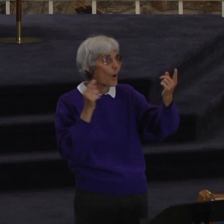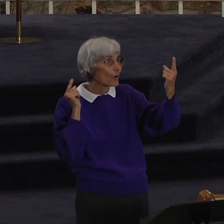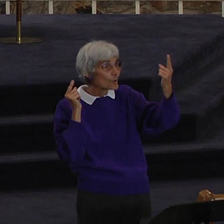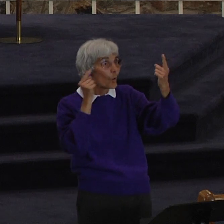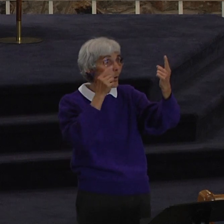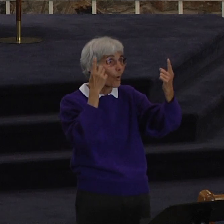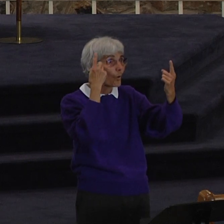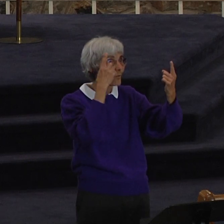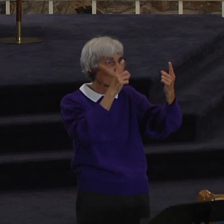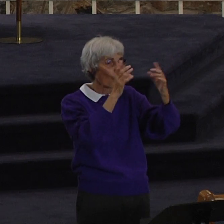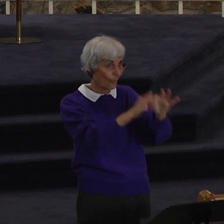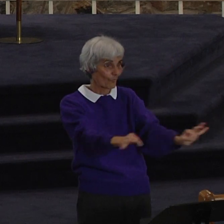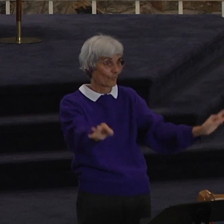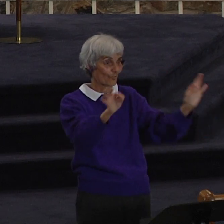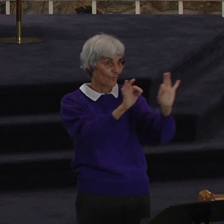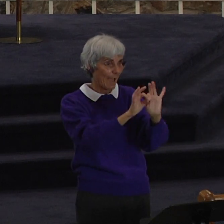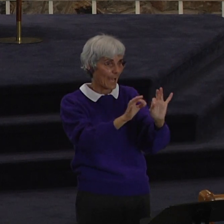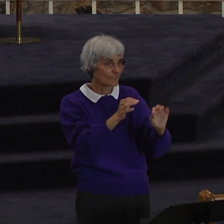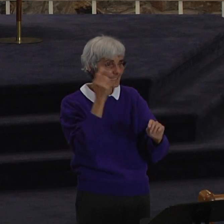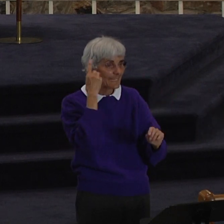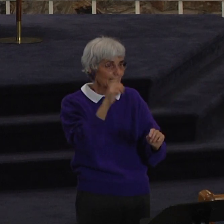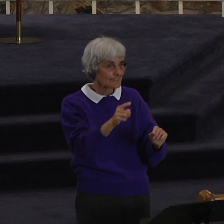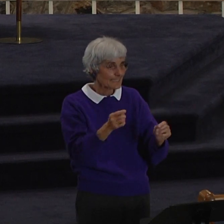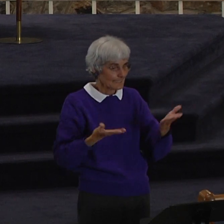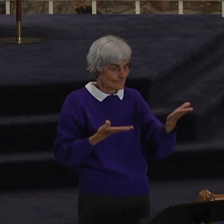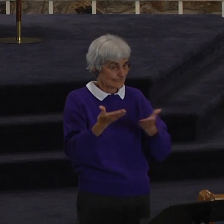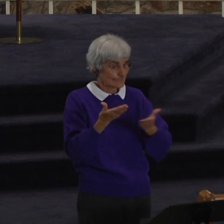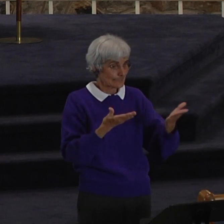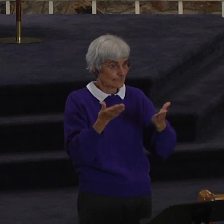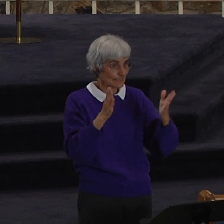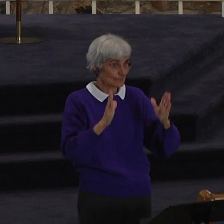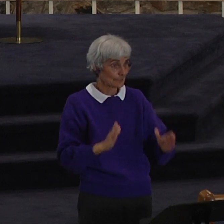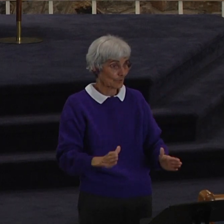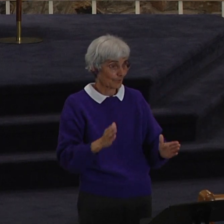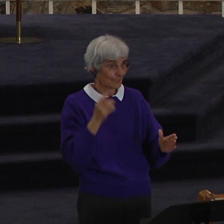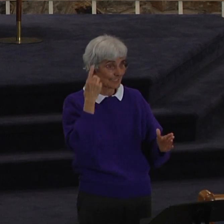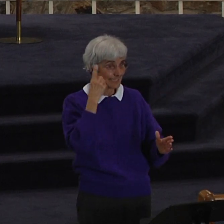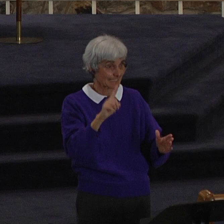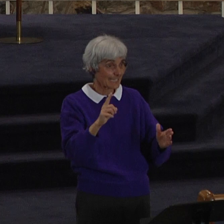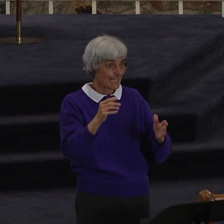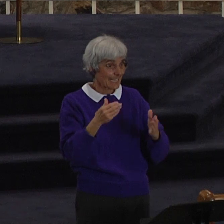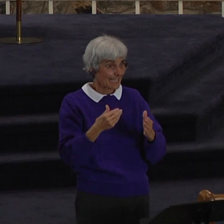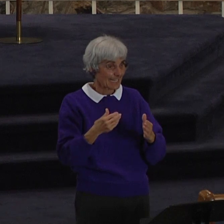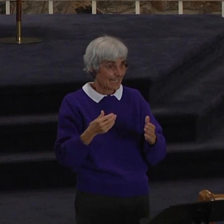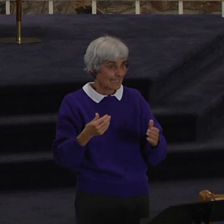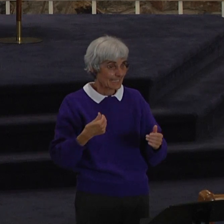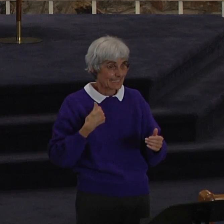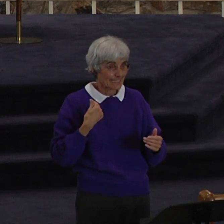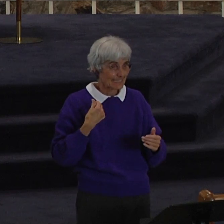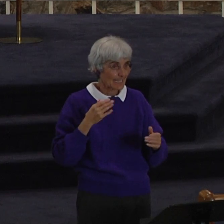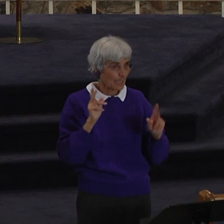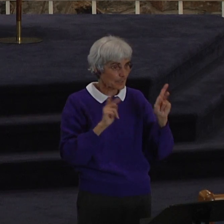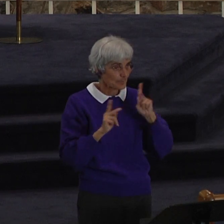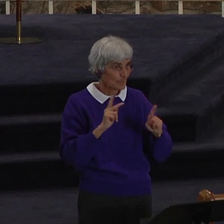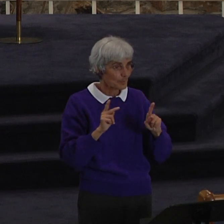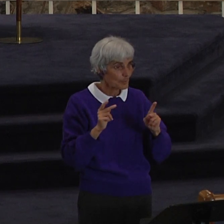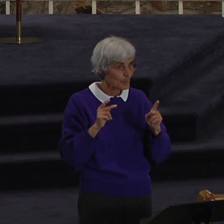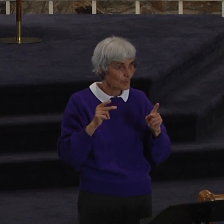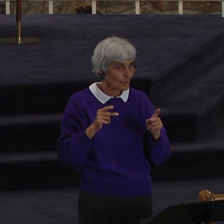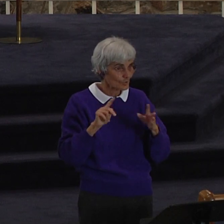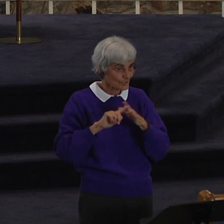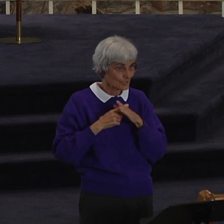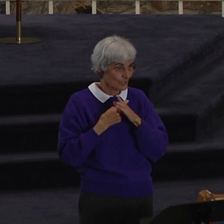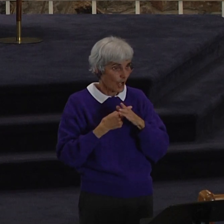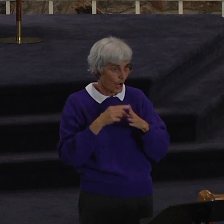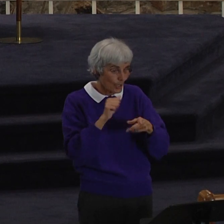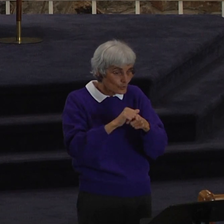the Army values. Selfless service is what brand new civilians, as they're introduced to the